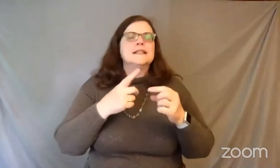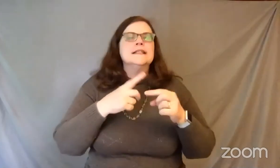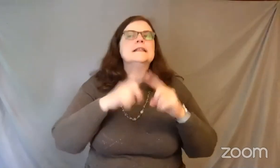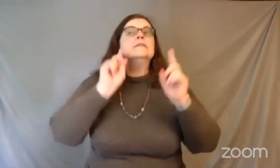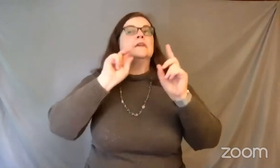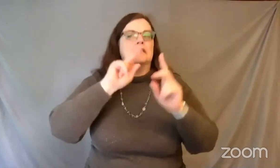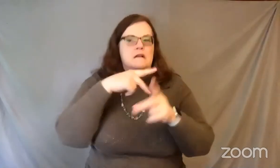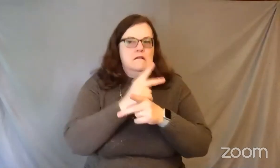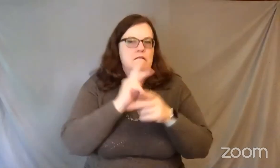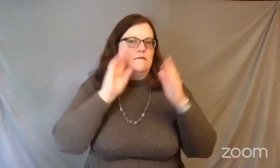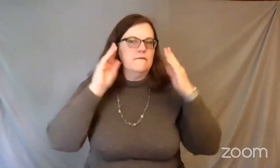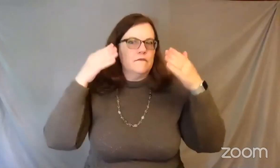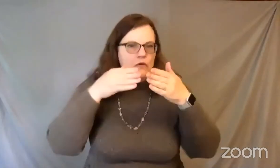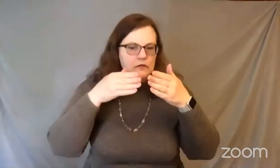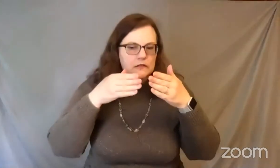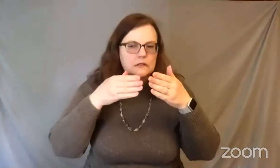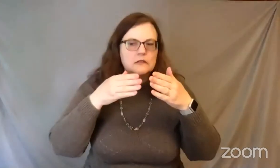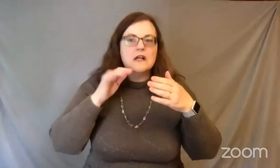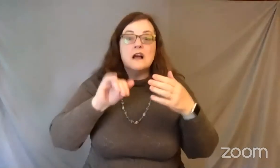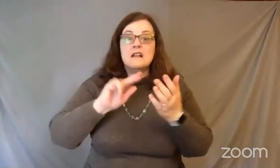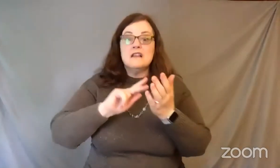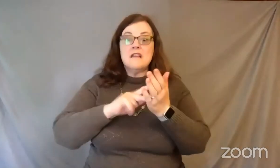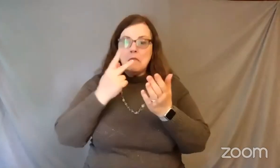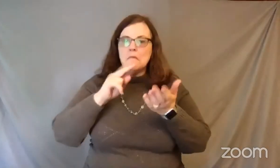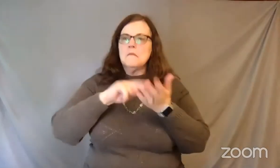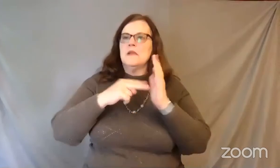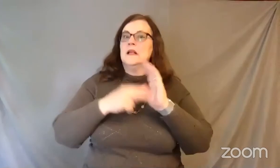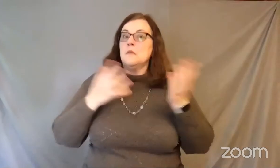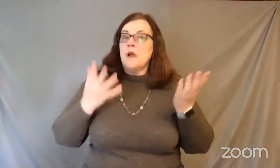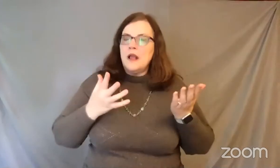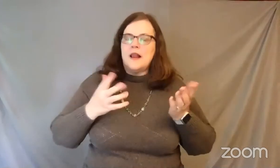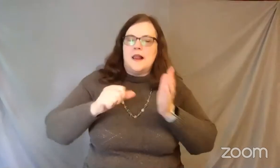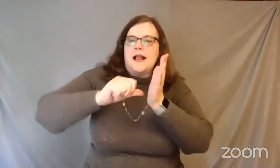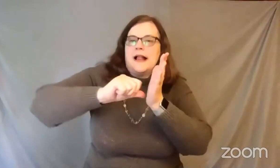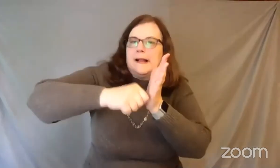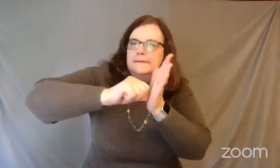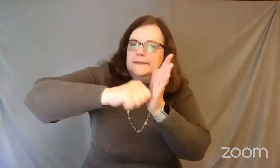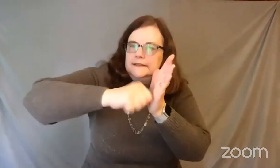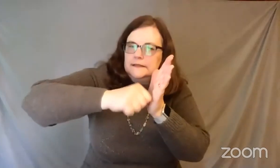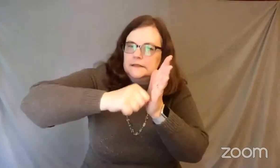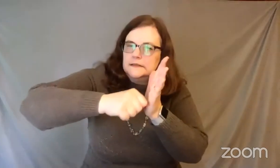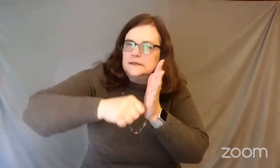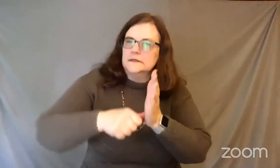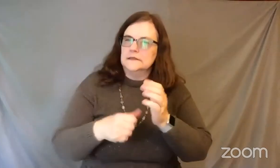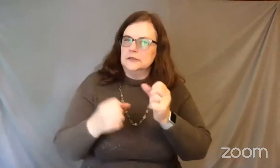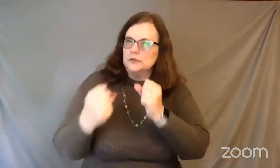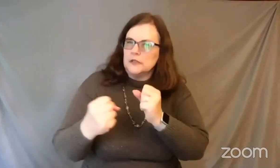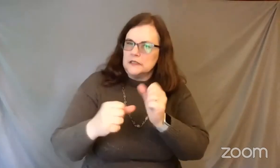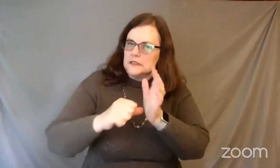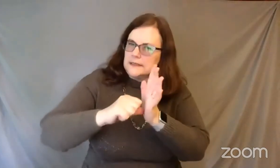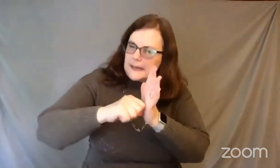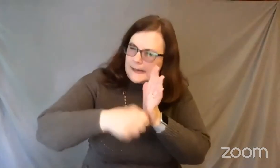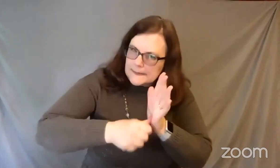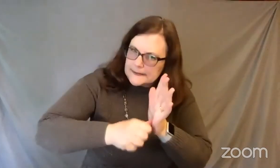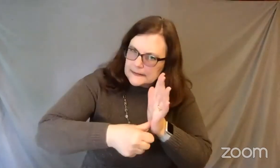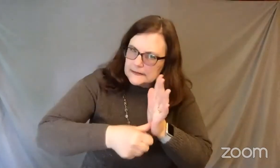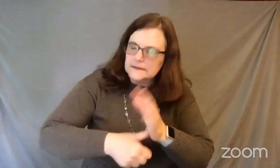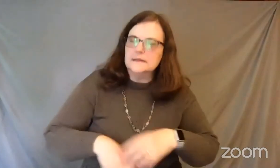Some researchers have said that that doubling is a different focus than informational. It's done for